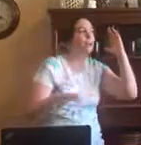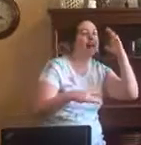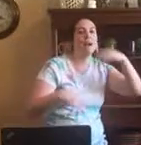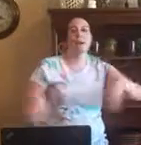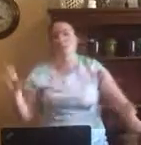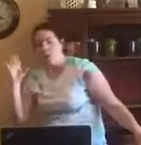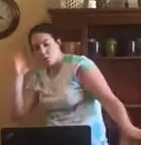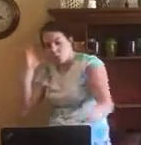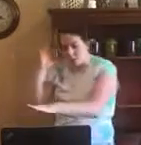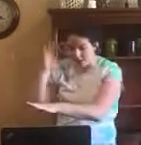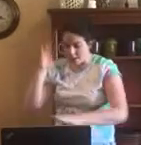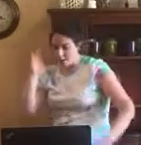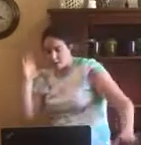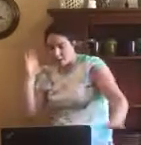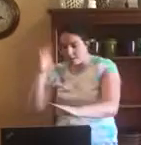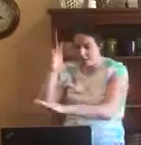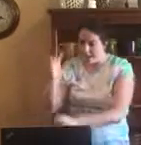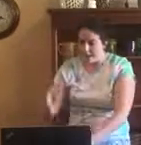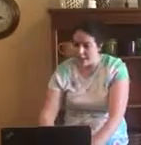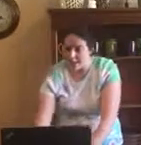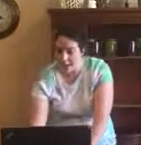yeah. And I'm unique,